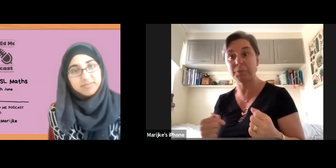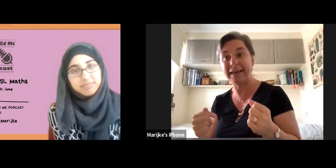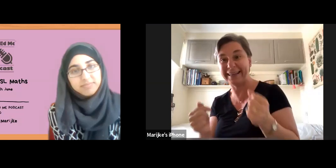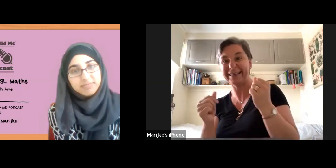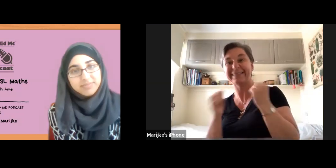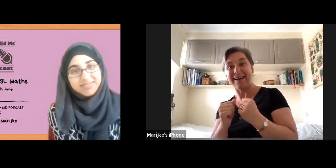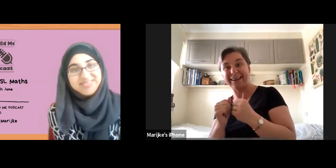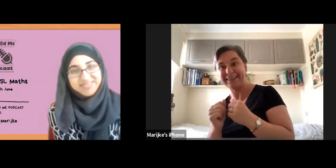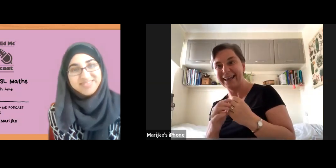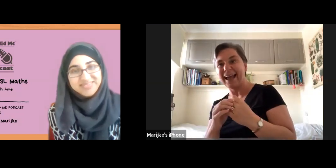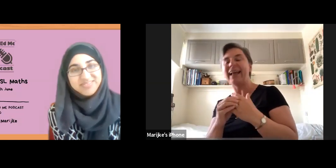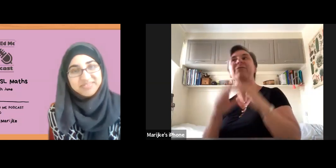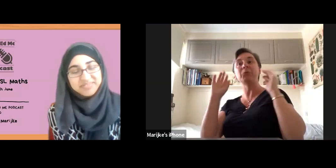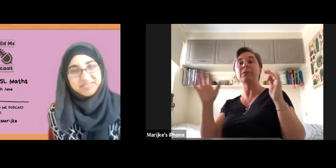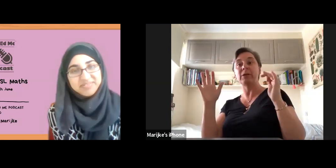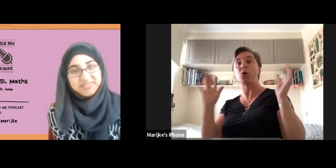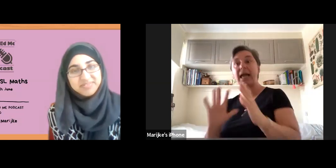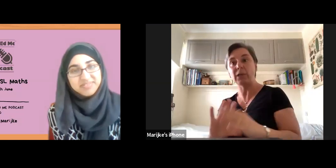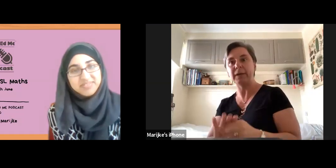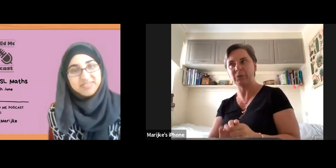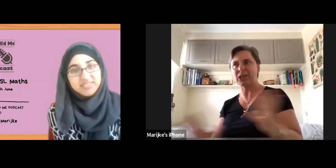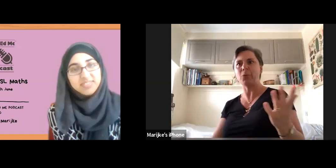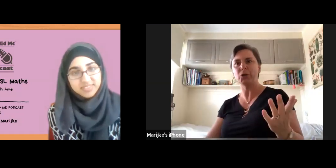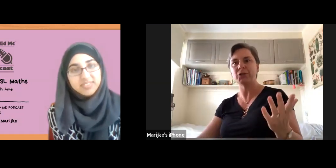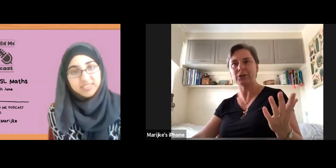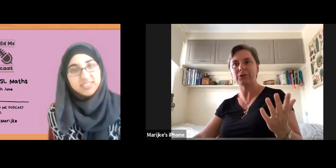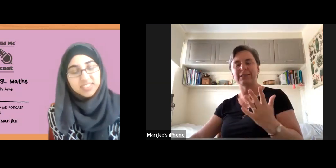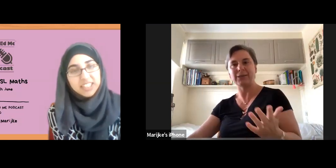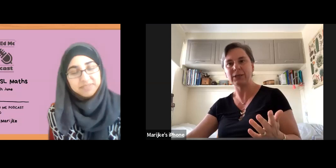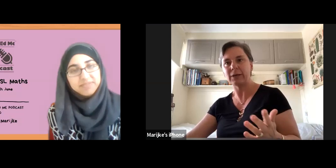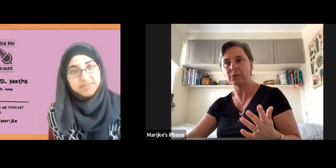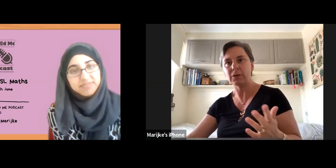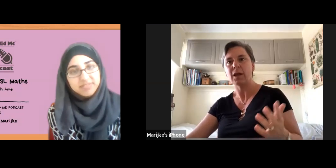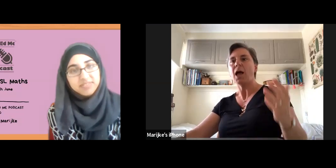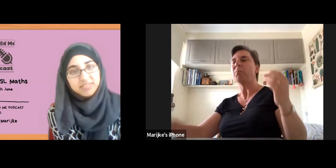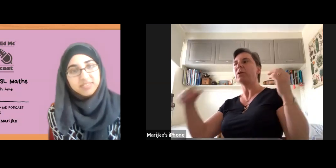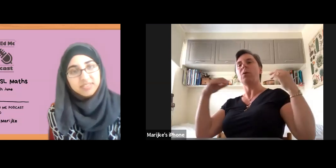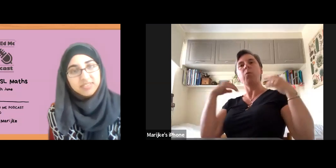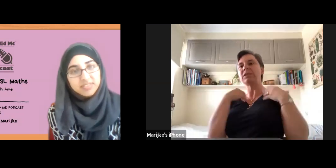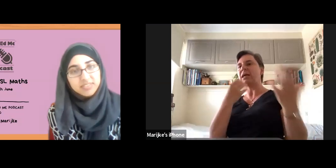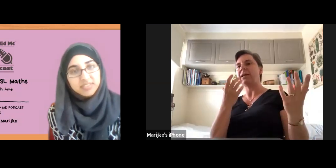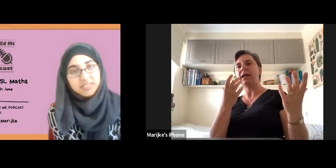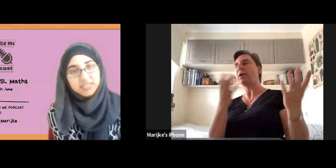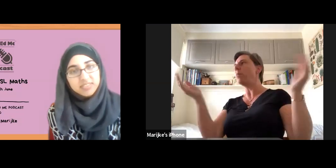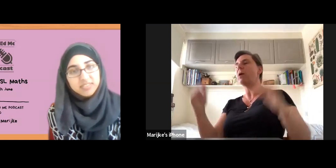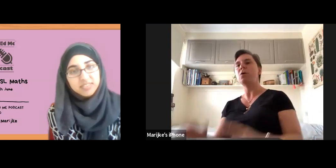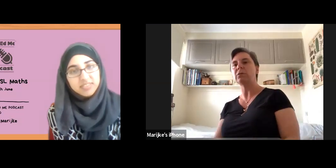me sign, and if I'm doing something wrong, tell me, which they would, you know, because it's the only way you will learn. But once I did that, oh my world, you